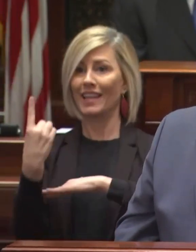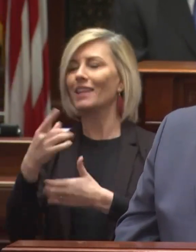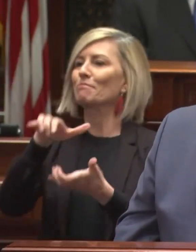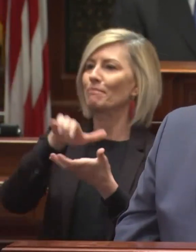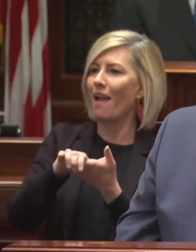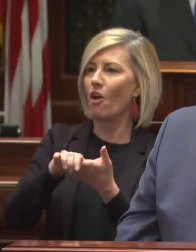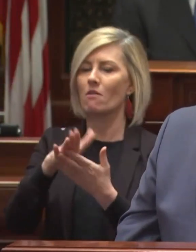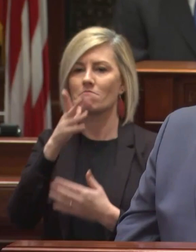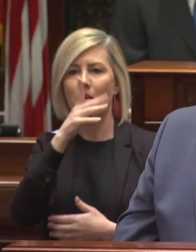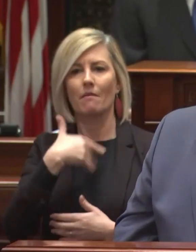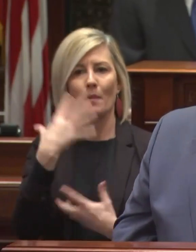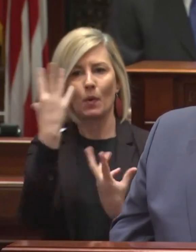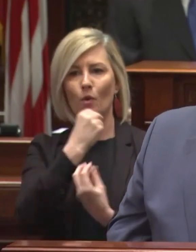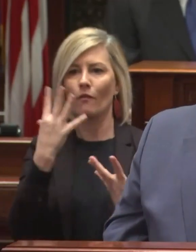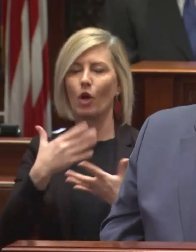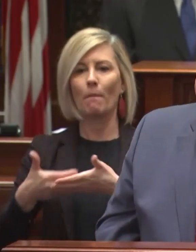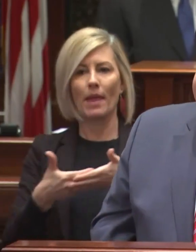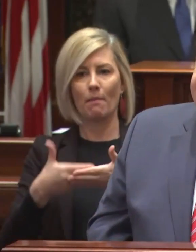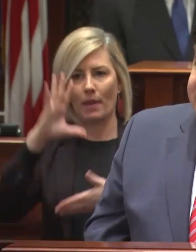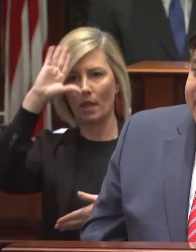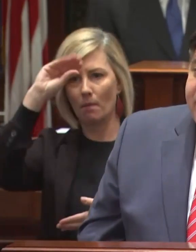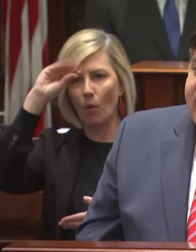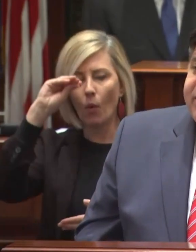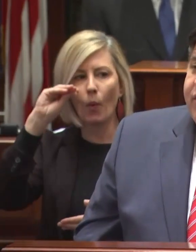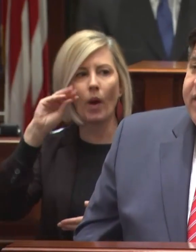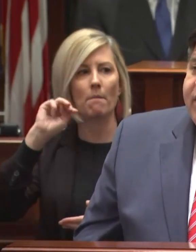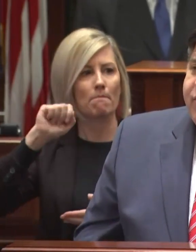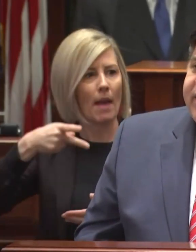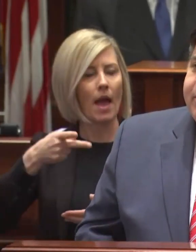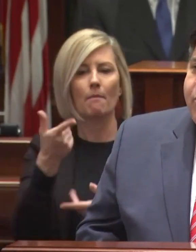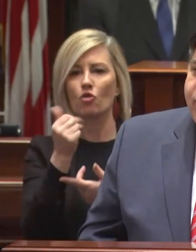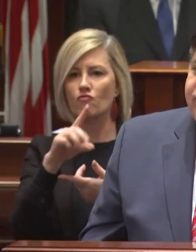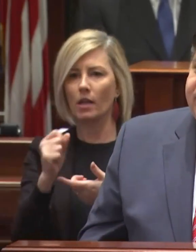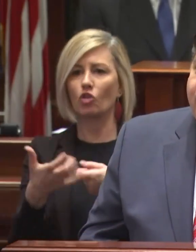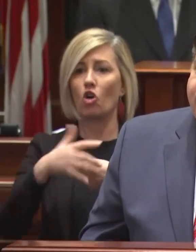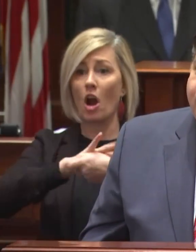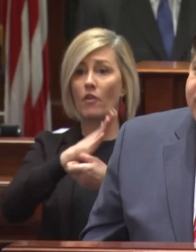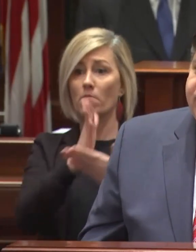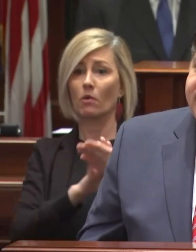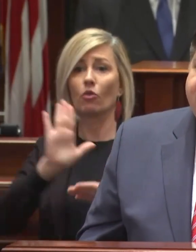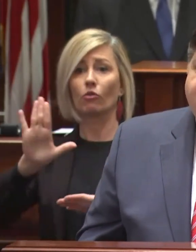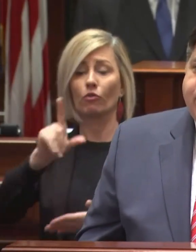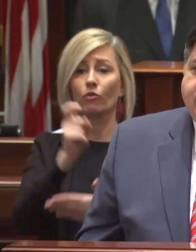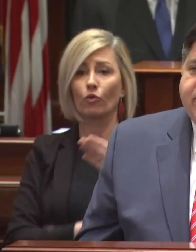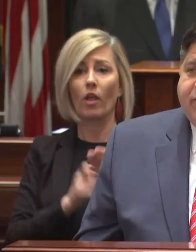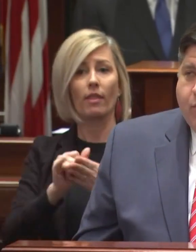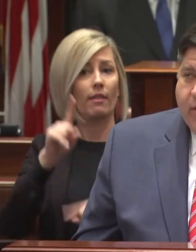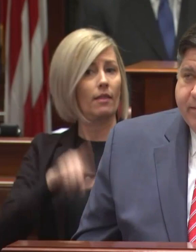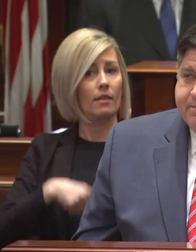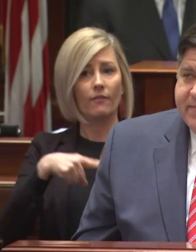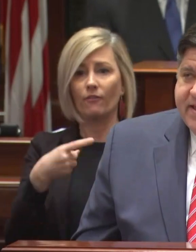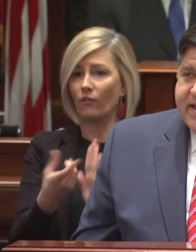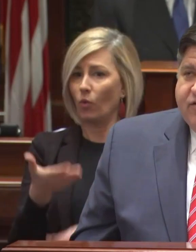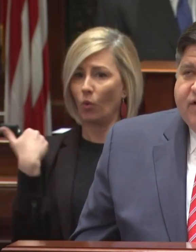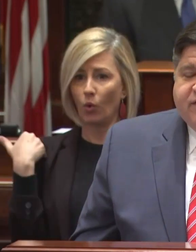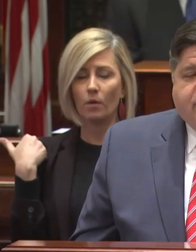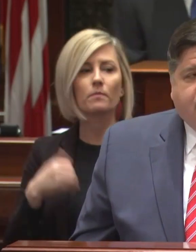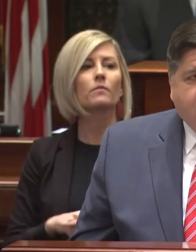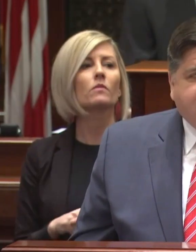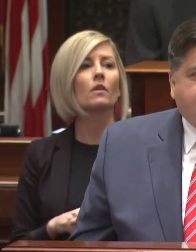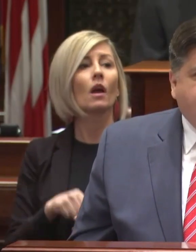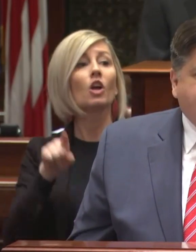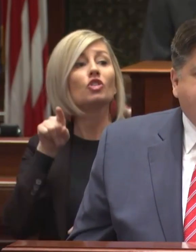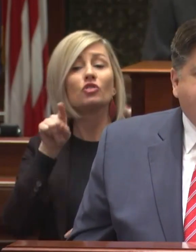married and the mother of a beautiful baby boy, and MAP grants are covering the portion of her tuition that she couldn't afford. She's